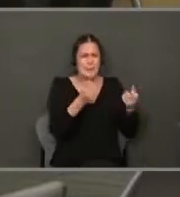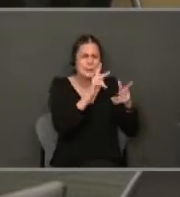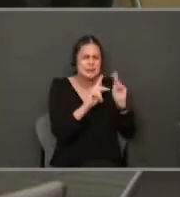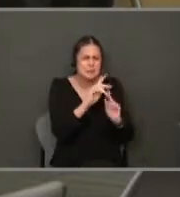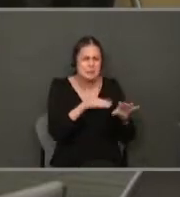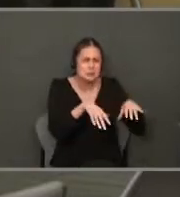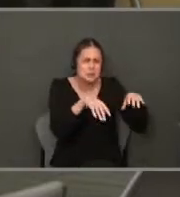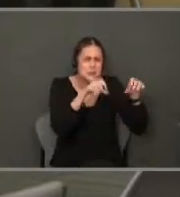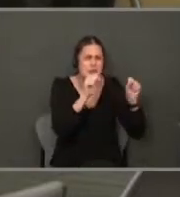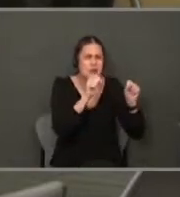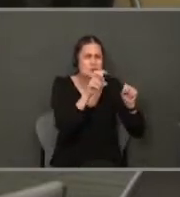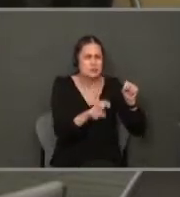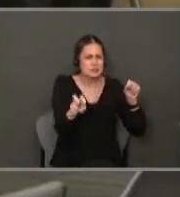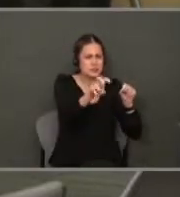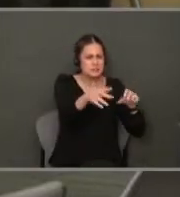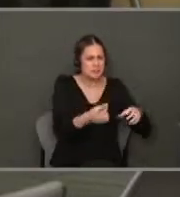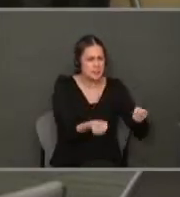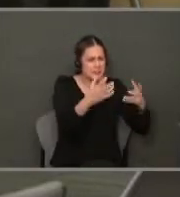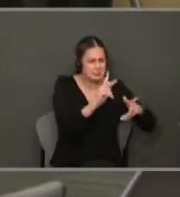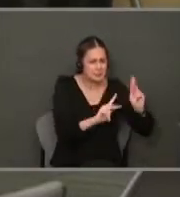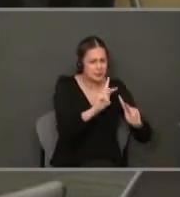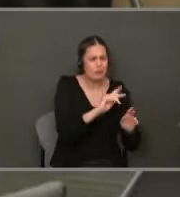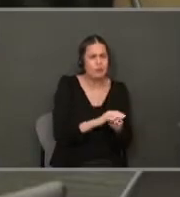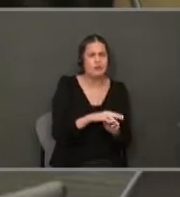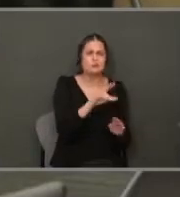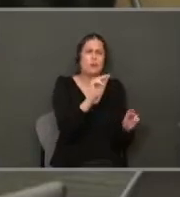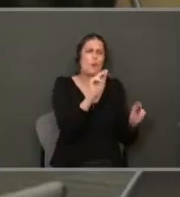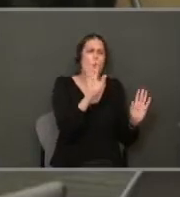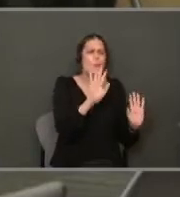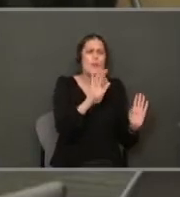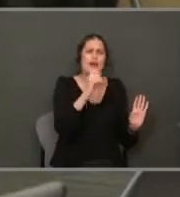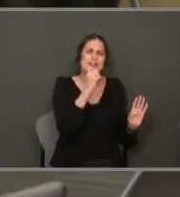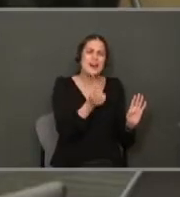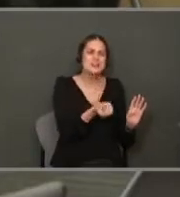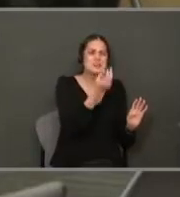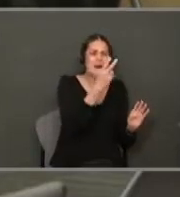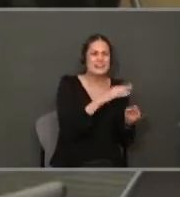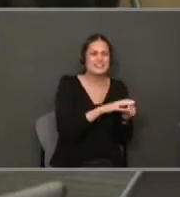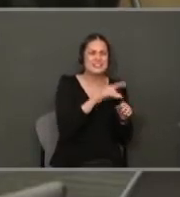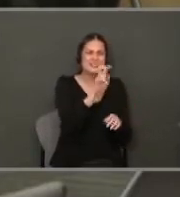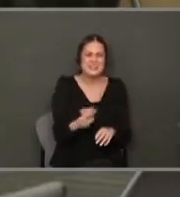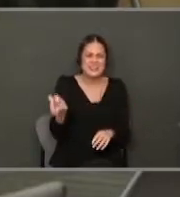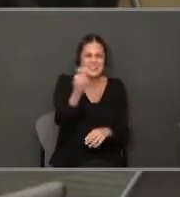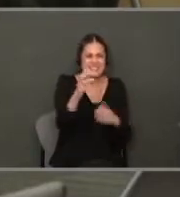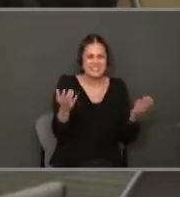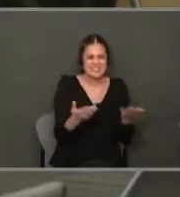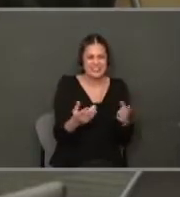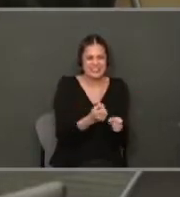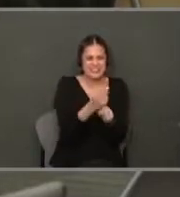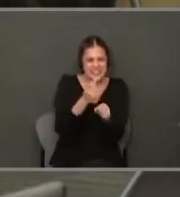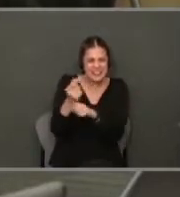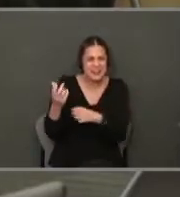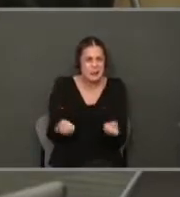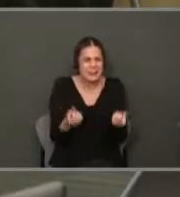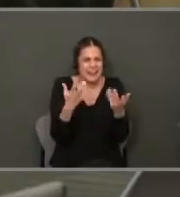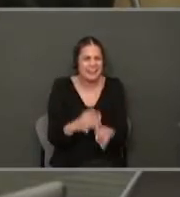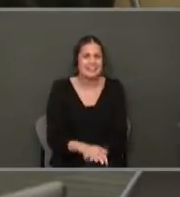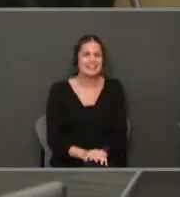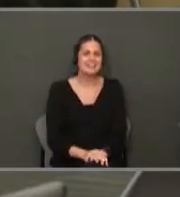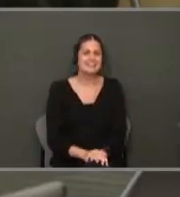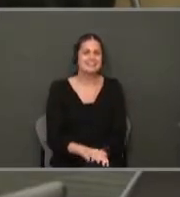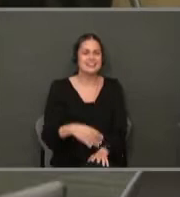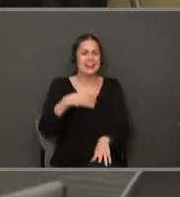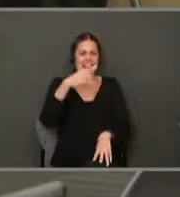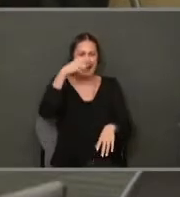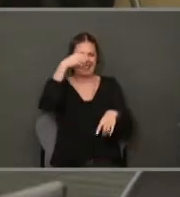year in tourism around here? No, not 12 million tourists in San Antonio a year. Last